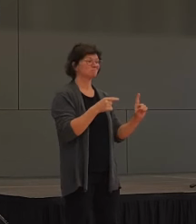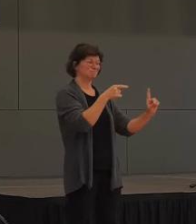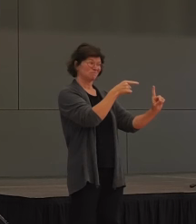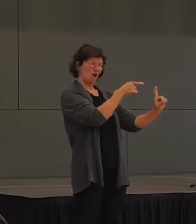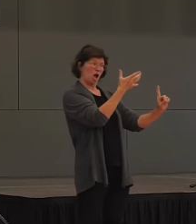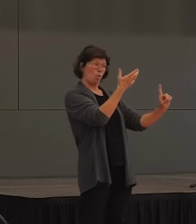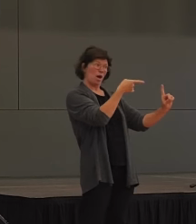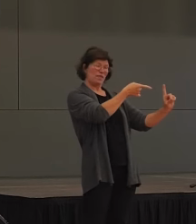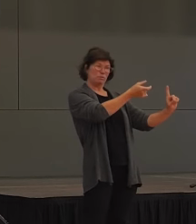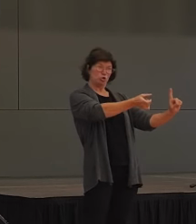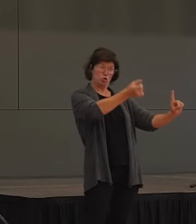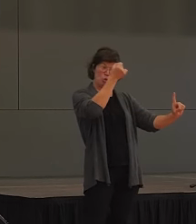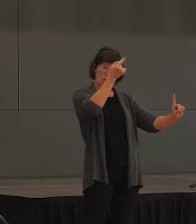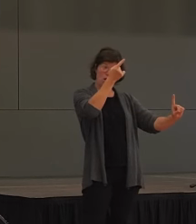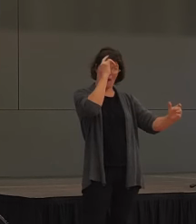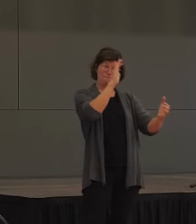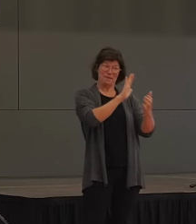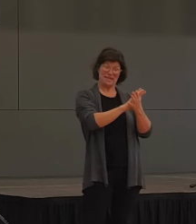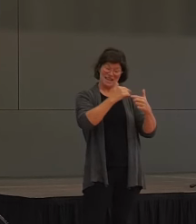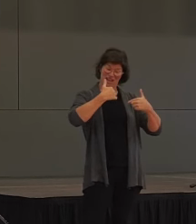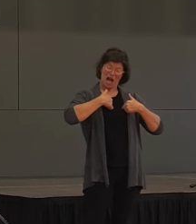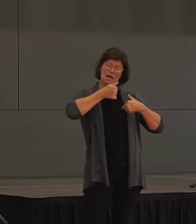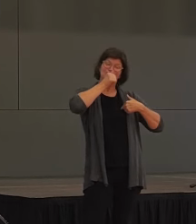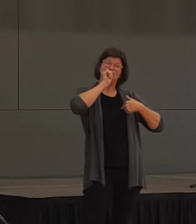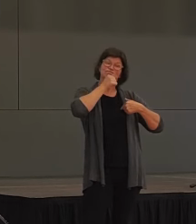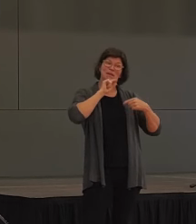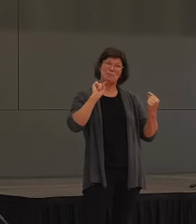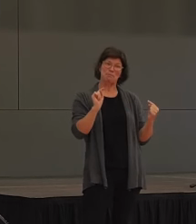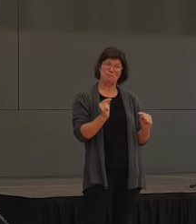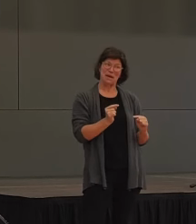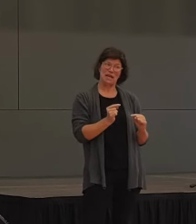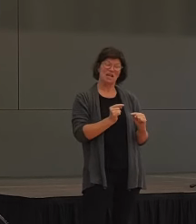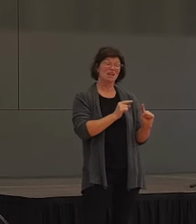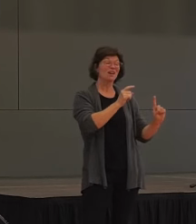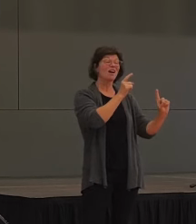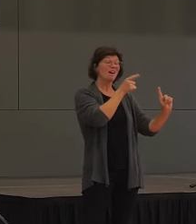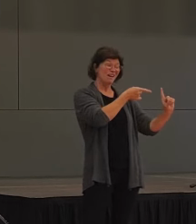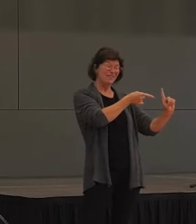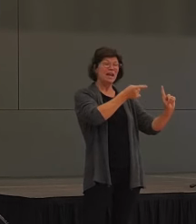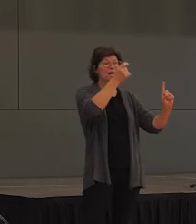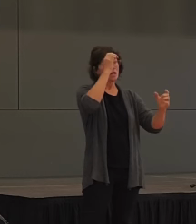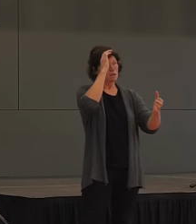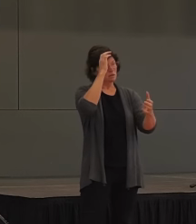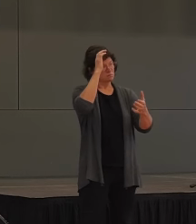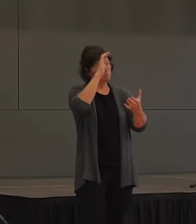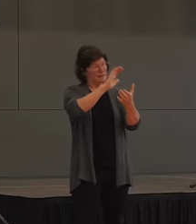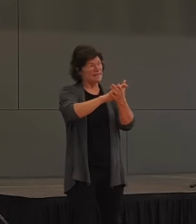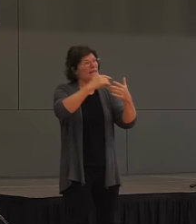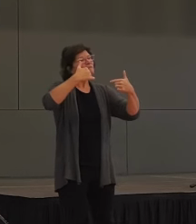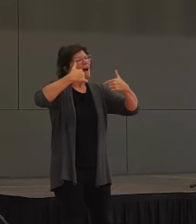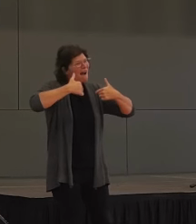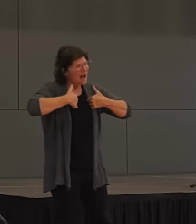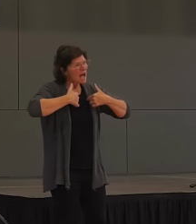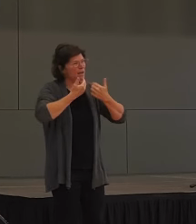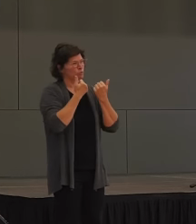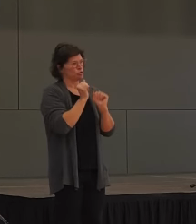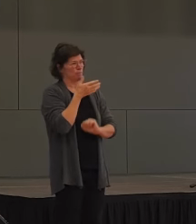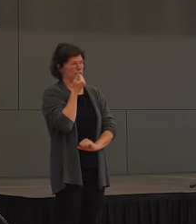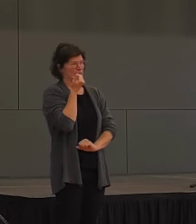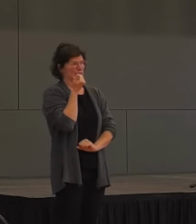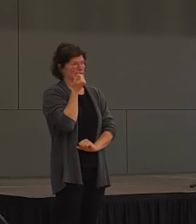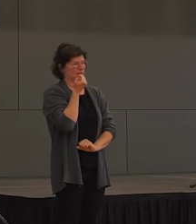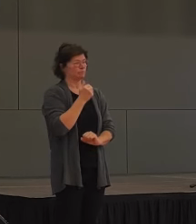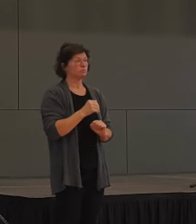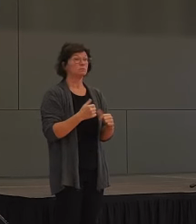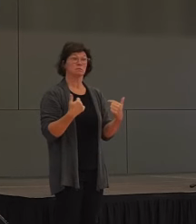am in pain, but also believes that I am doing the very best I can. For me, I would need to be